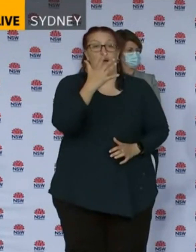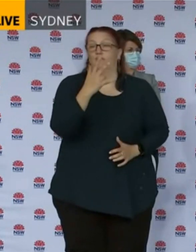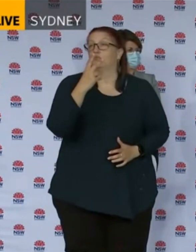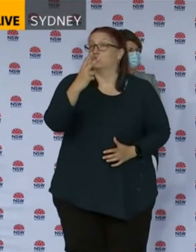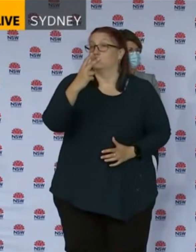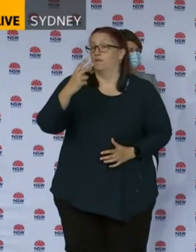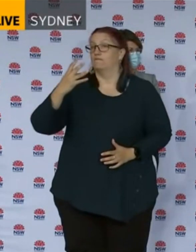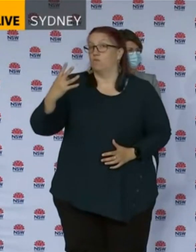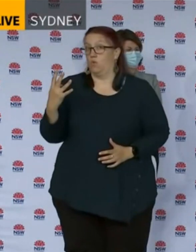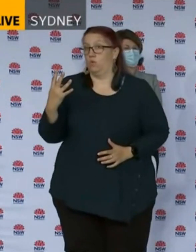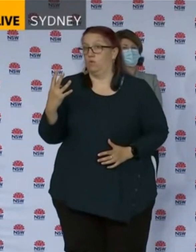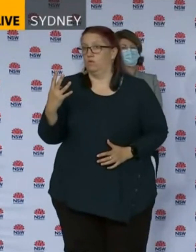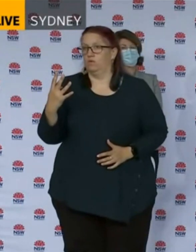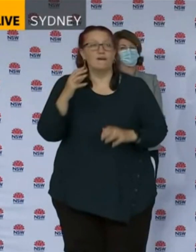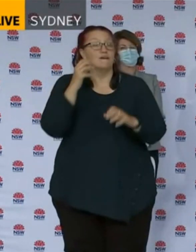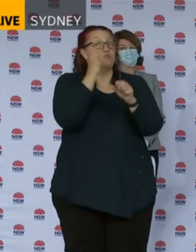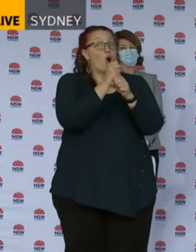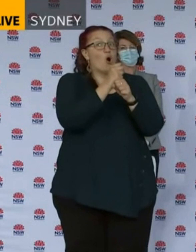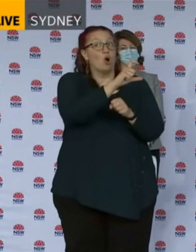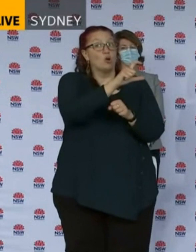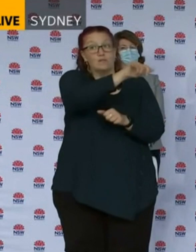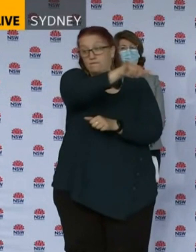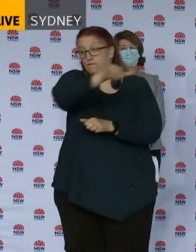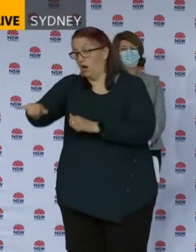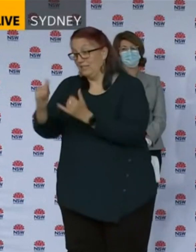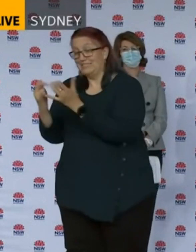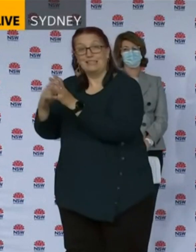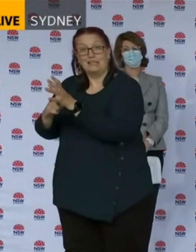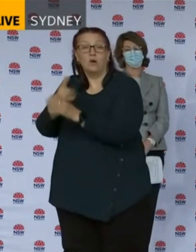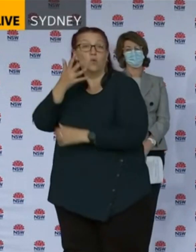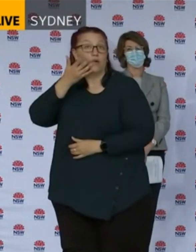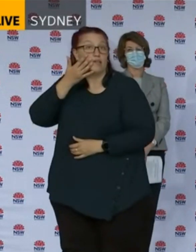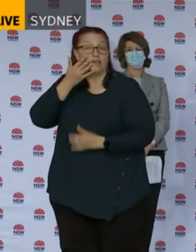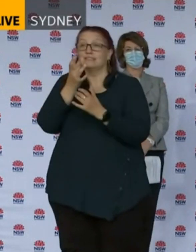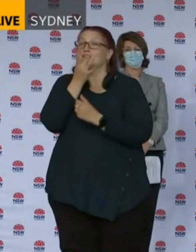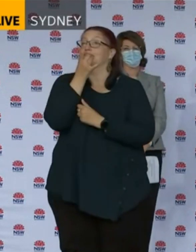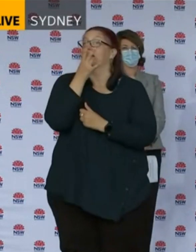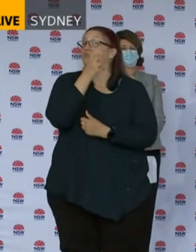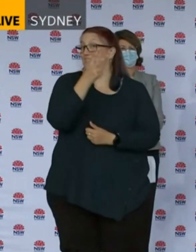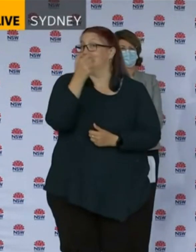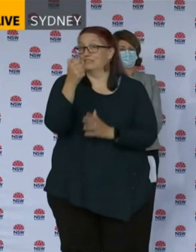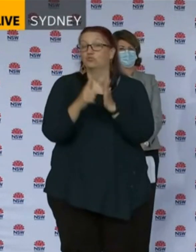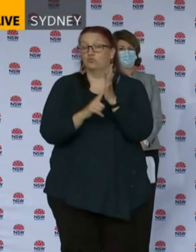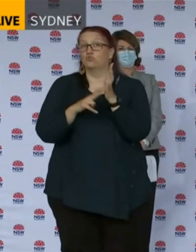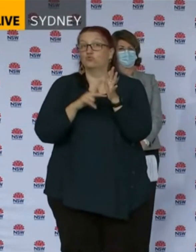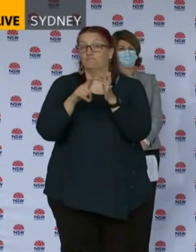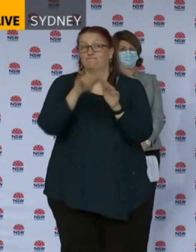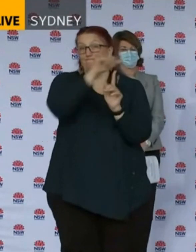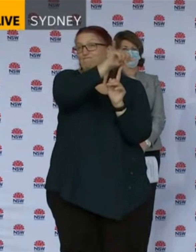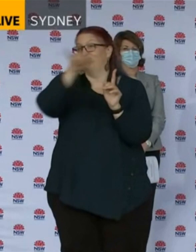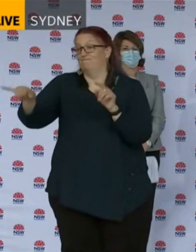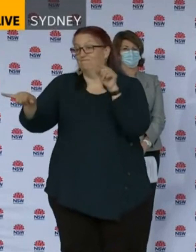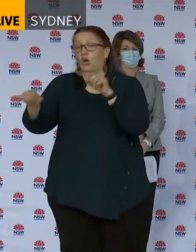VA524 from the Gold Coast to Sydney on Saturday the 26th of June. We confirm that